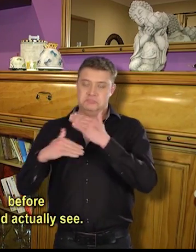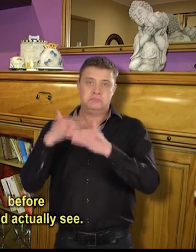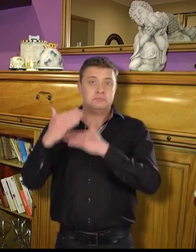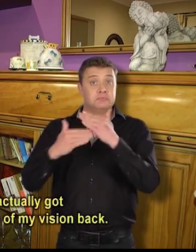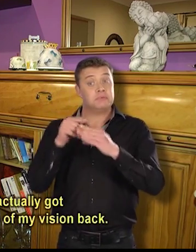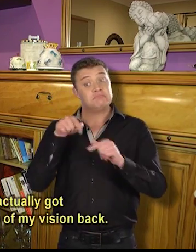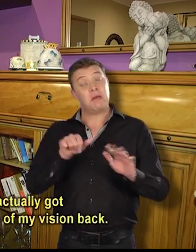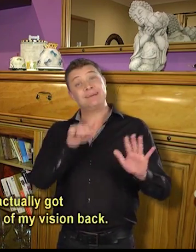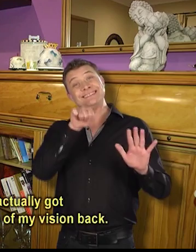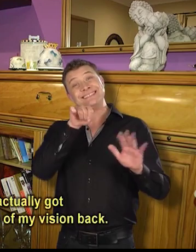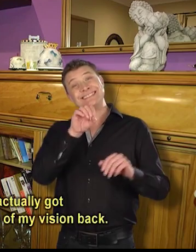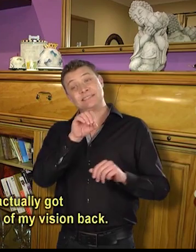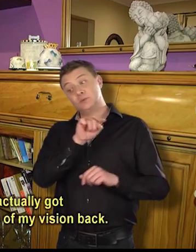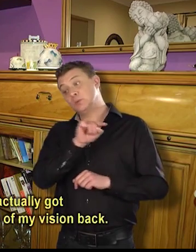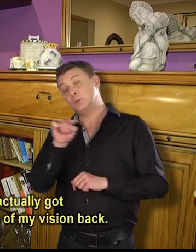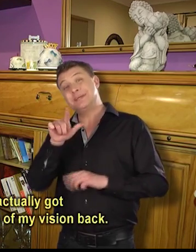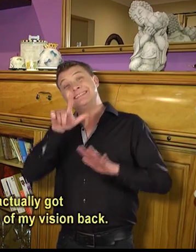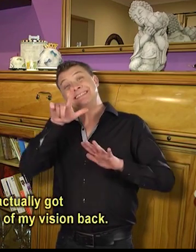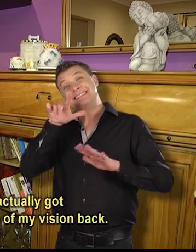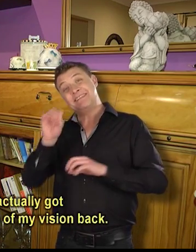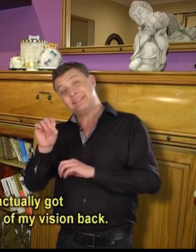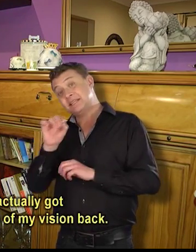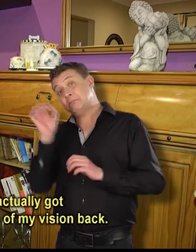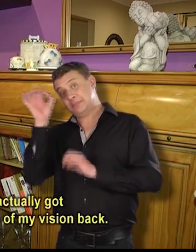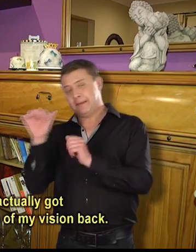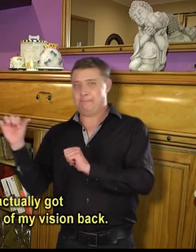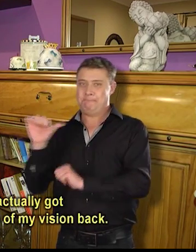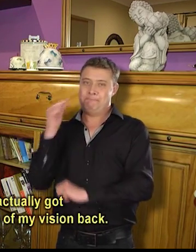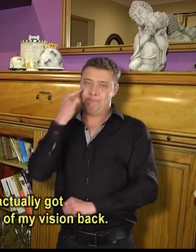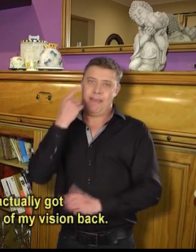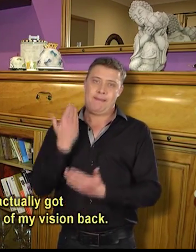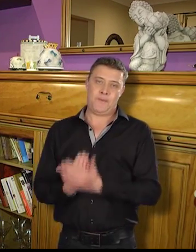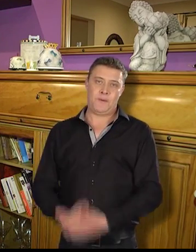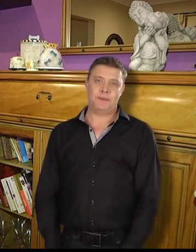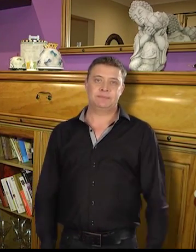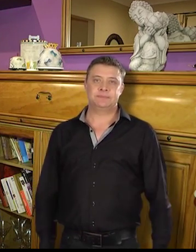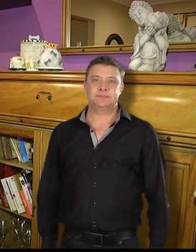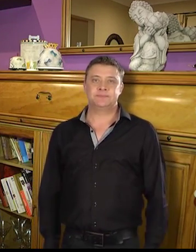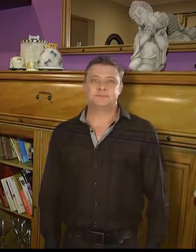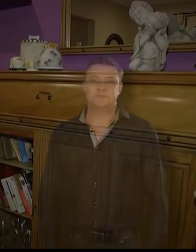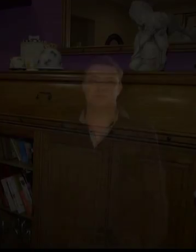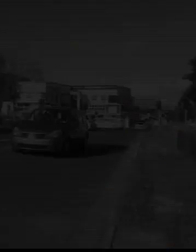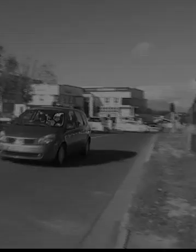something. So I actually got like 60 to 70% of my vision back.